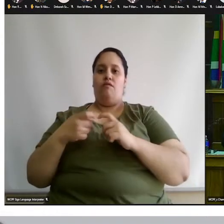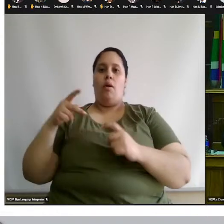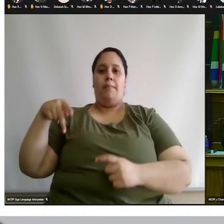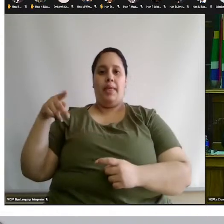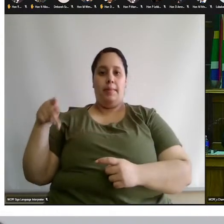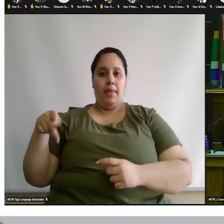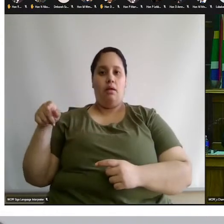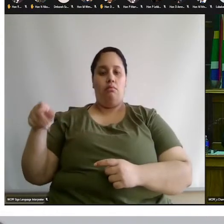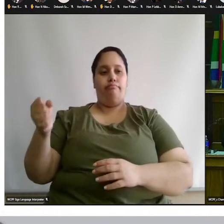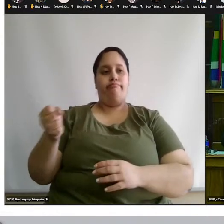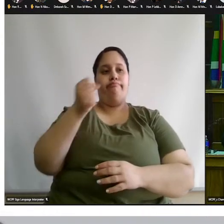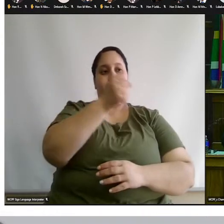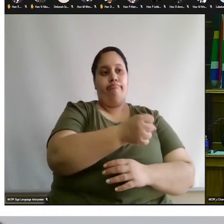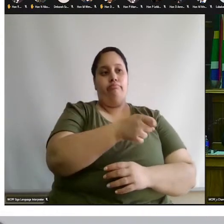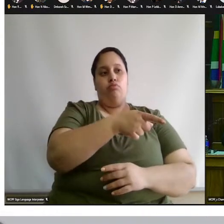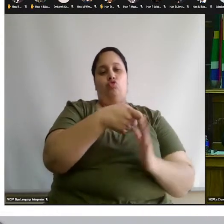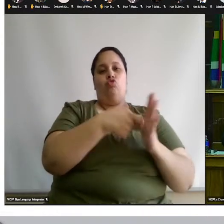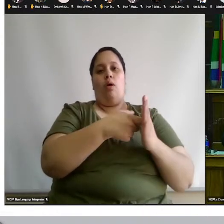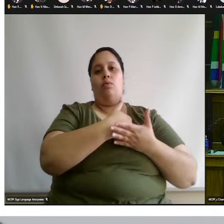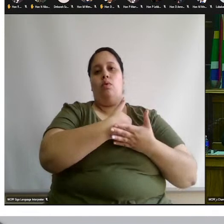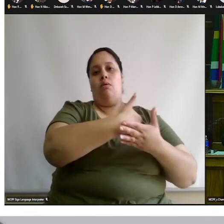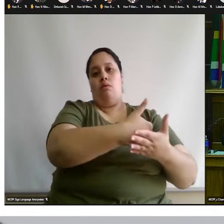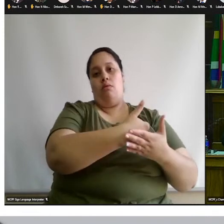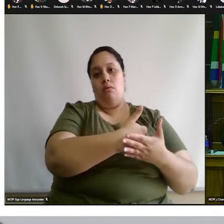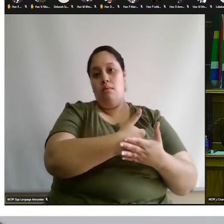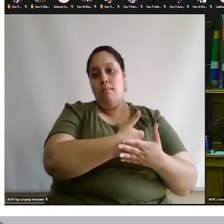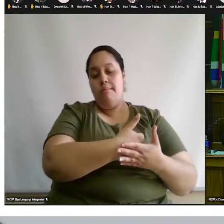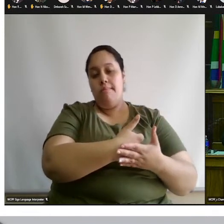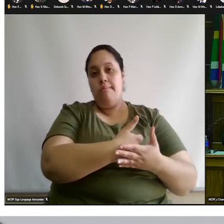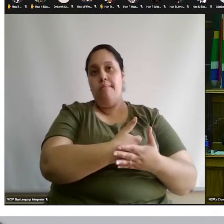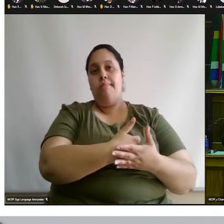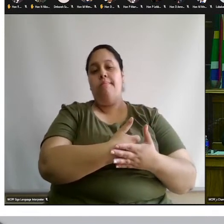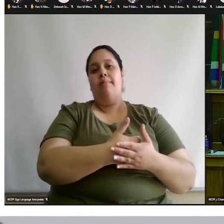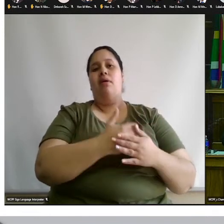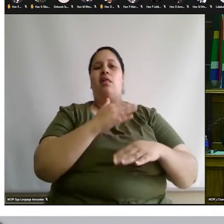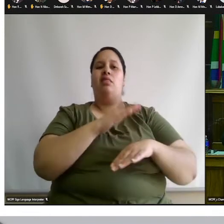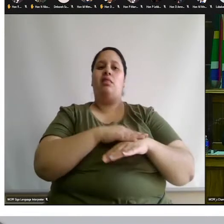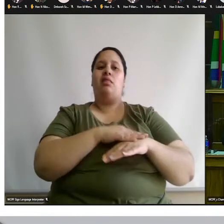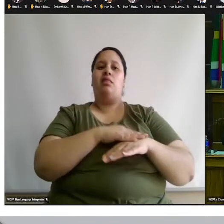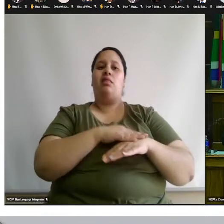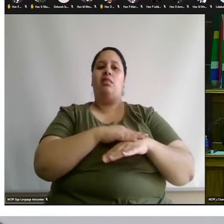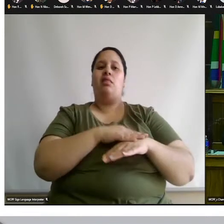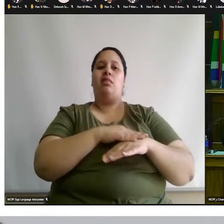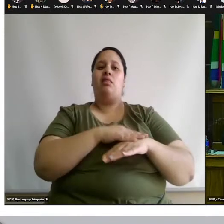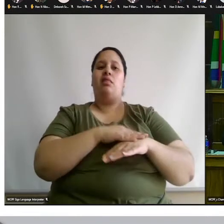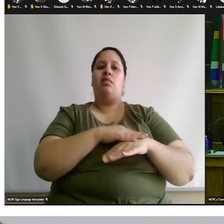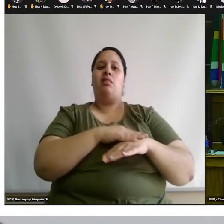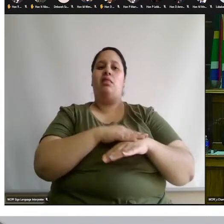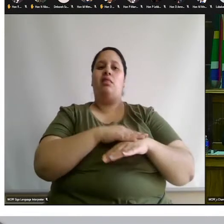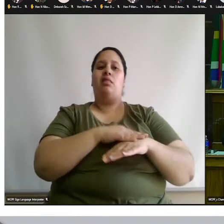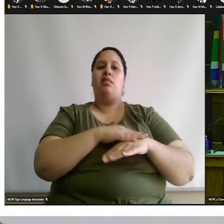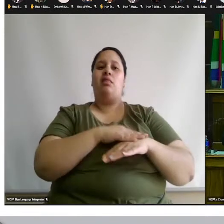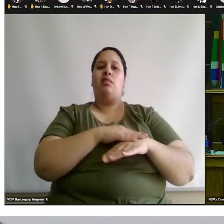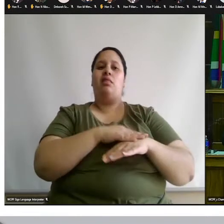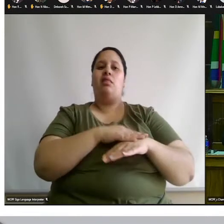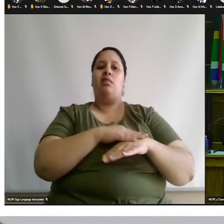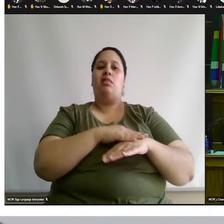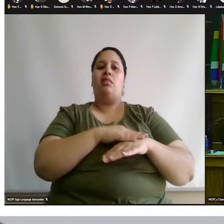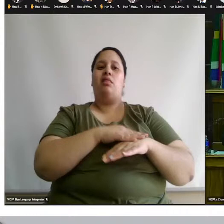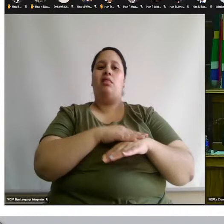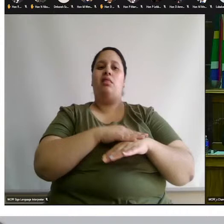allocated to the store over a considerable period of about 6 months to assist the owner. In